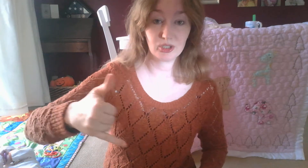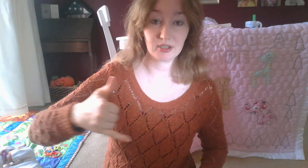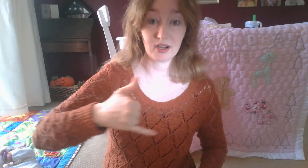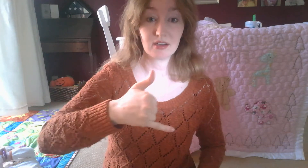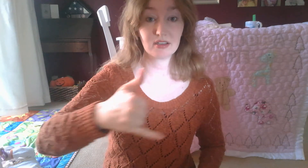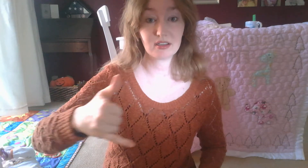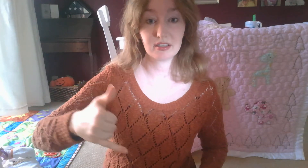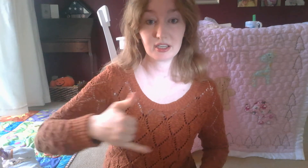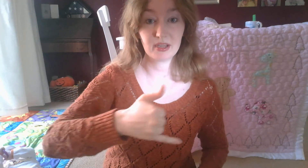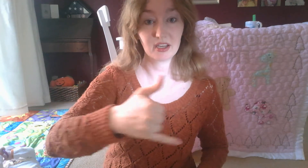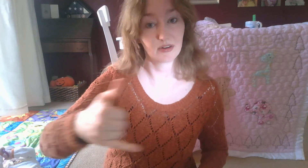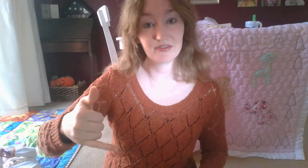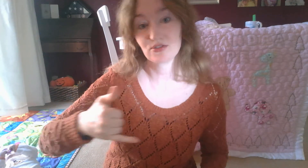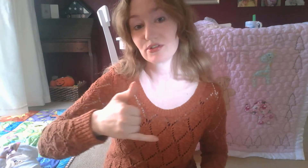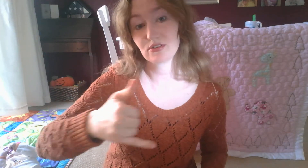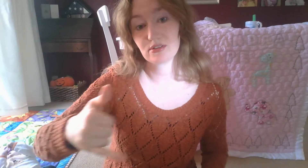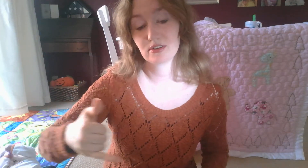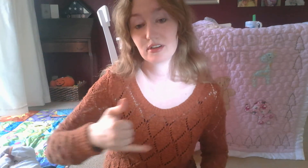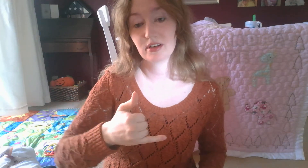it around like you're making gravy drizzle.